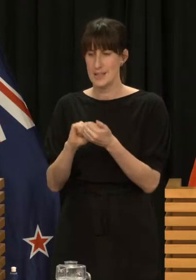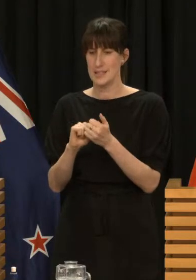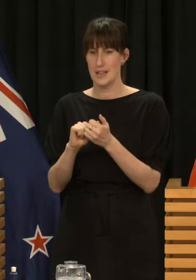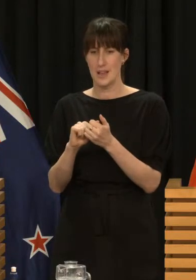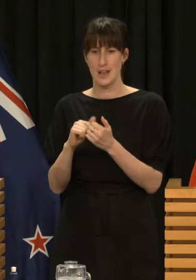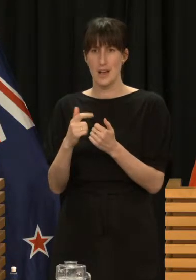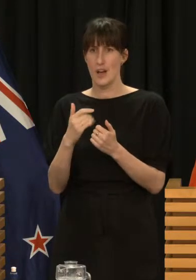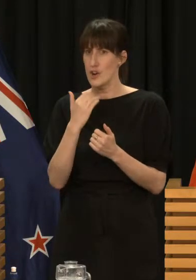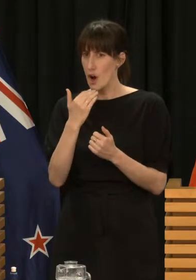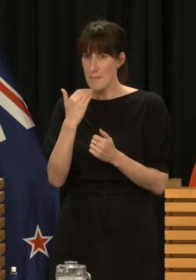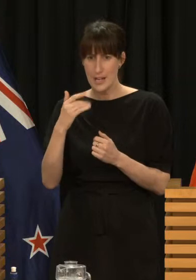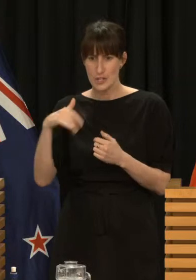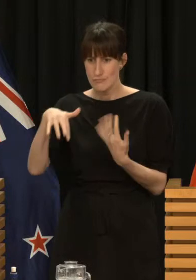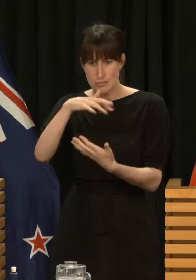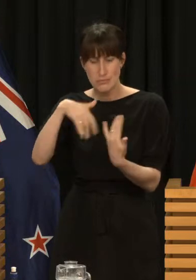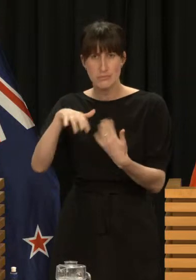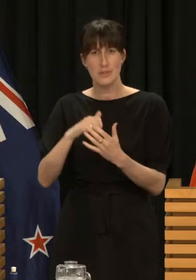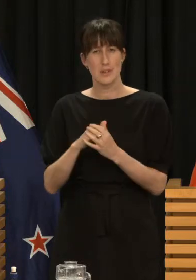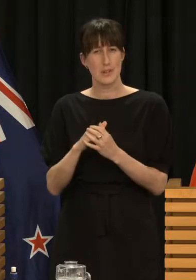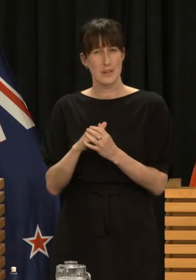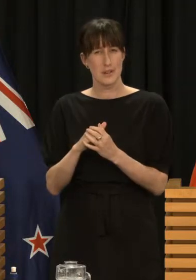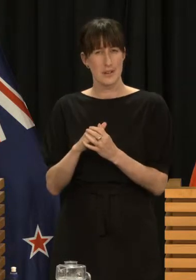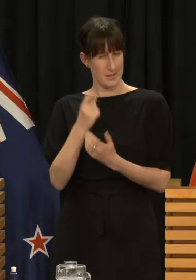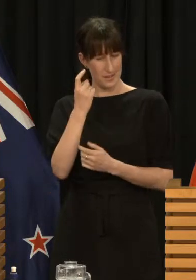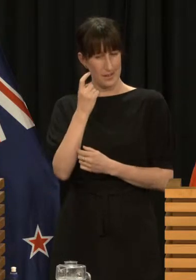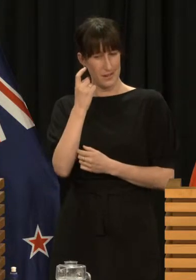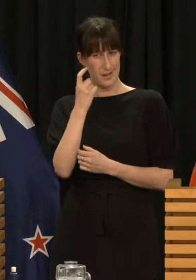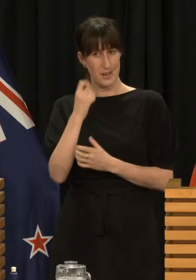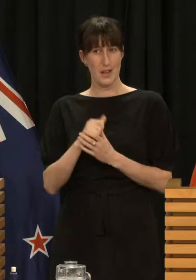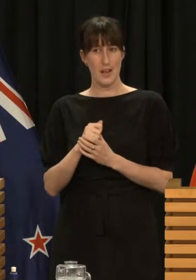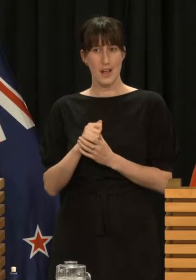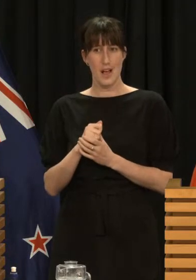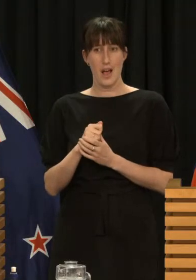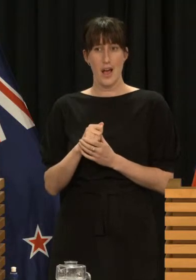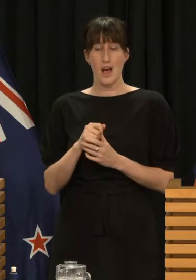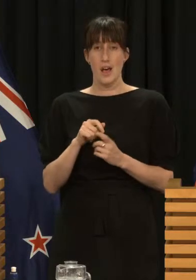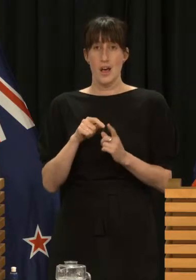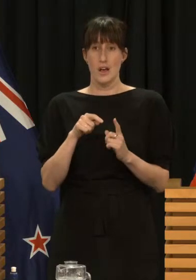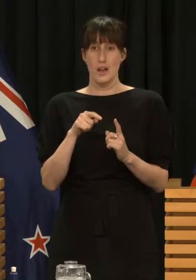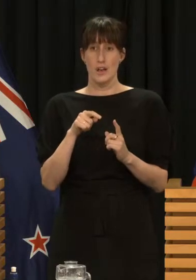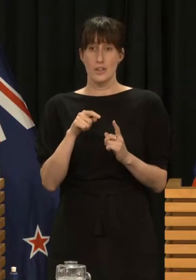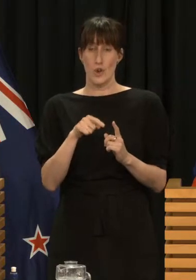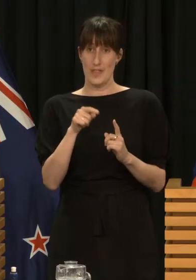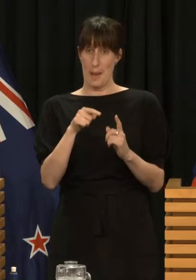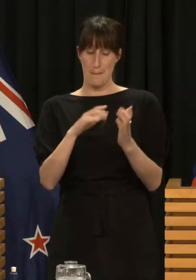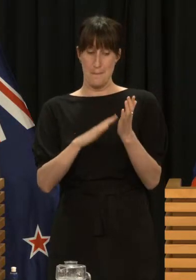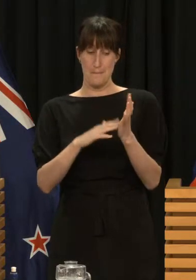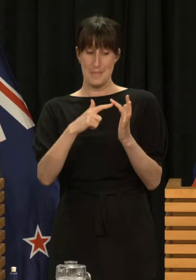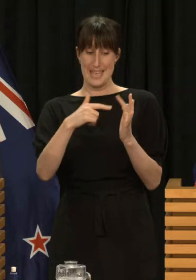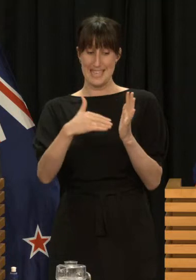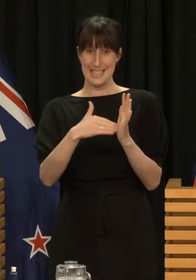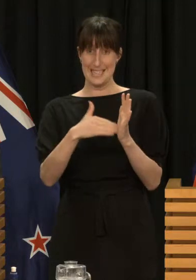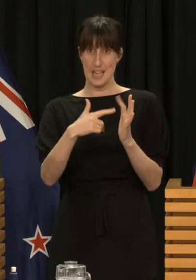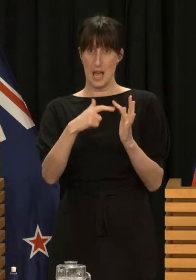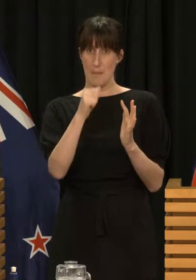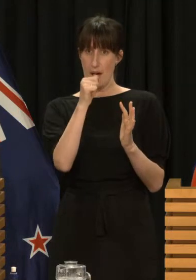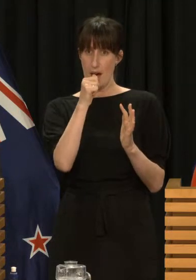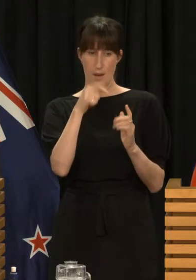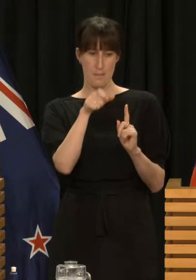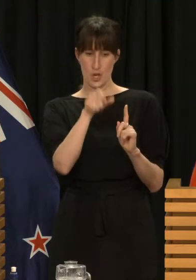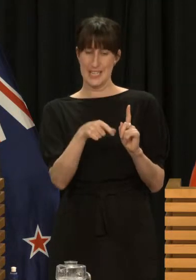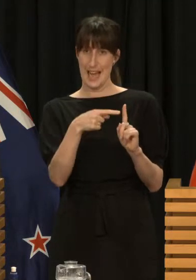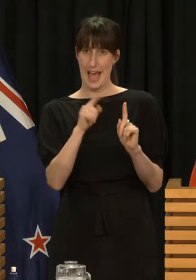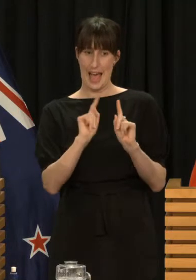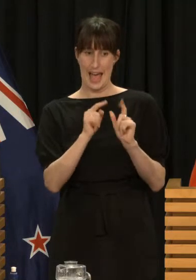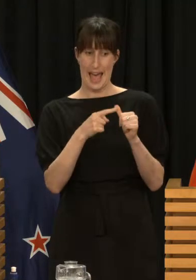this has kind of happened in the past where someone with the virus went to a bar in Green Heights. It wasn't a very busy bar. Like, are we running into the risk that this is